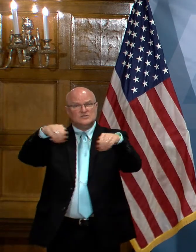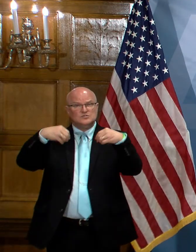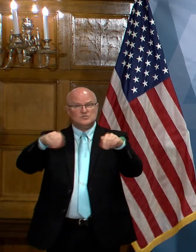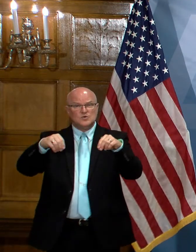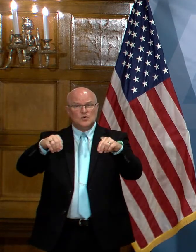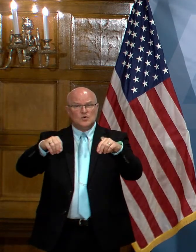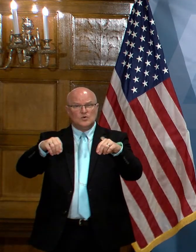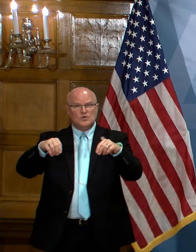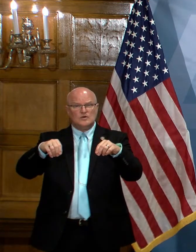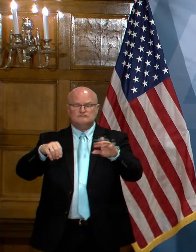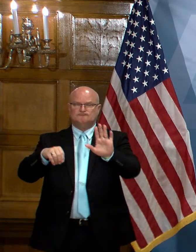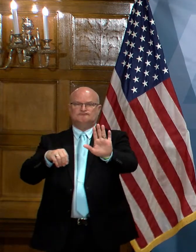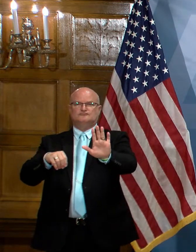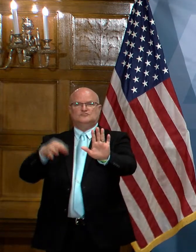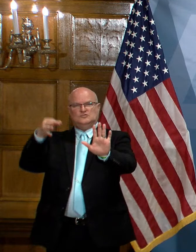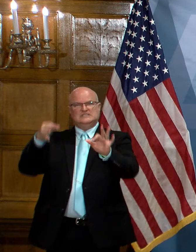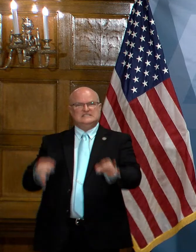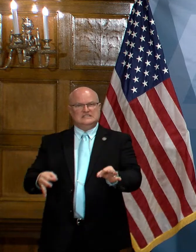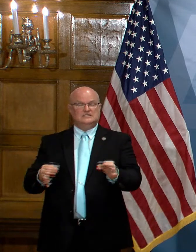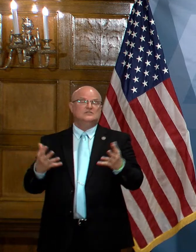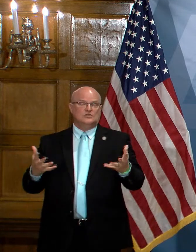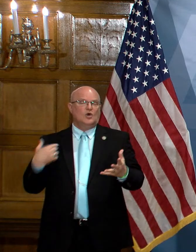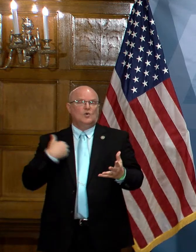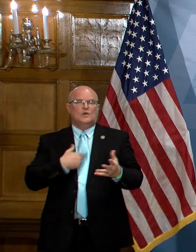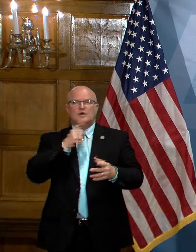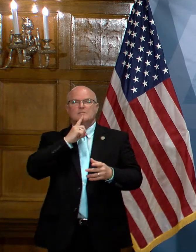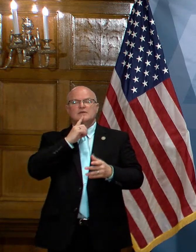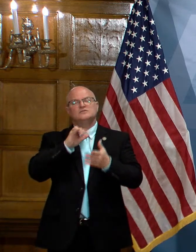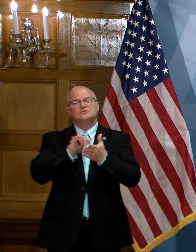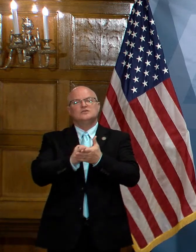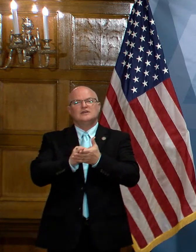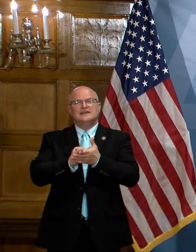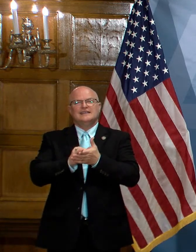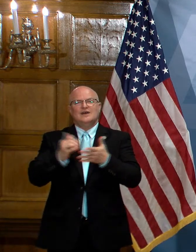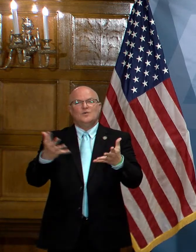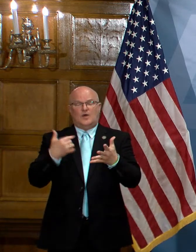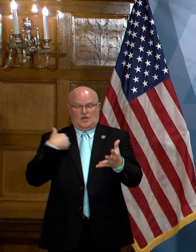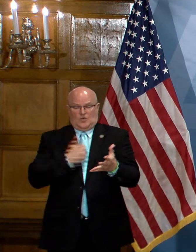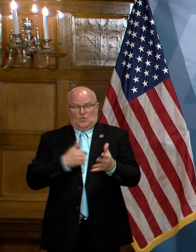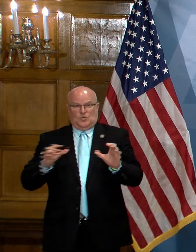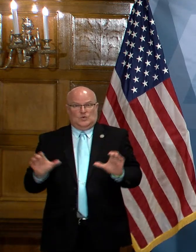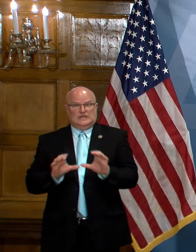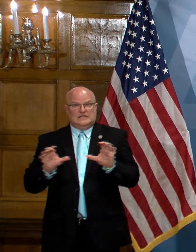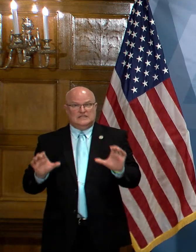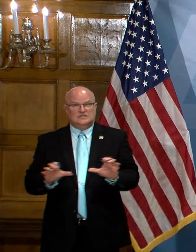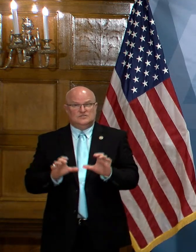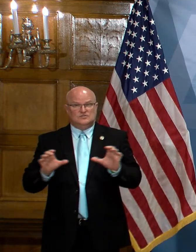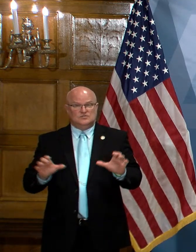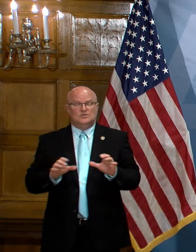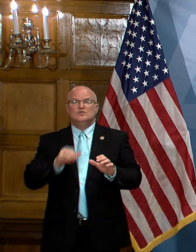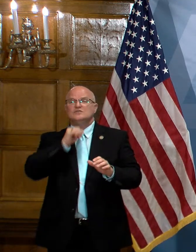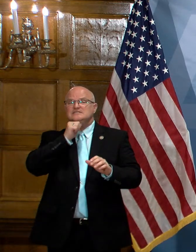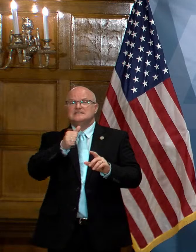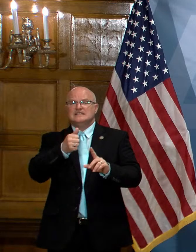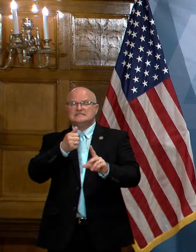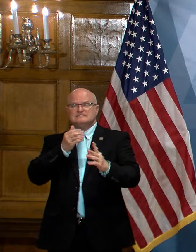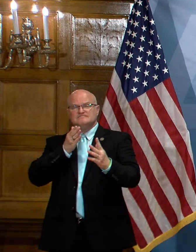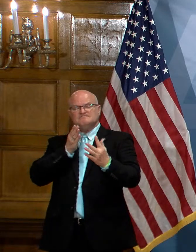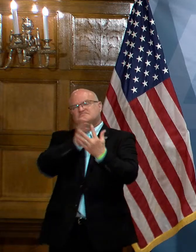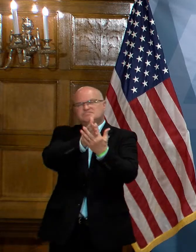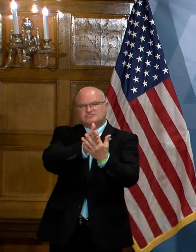store? Well, that's a prerogative of business, and so we want to make sure that what we do doesn't